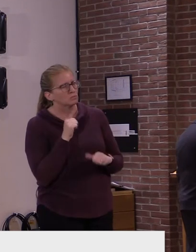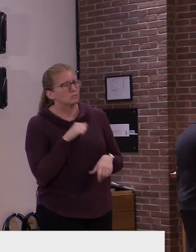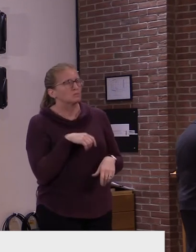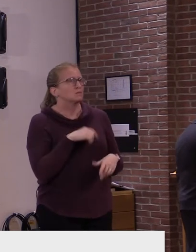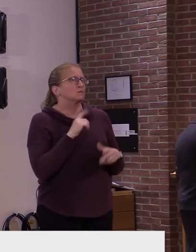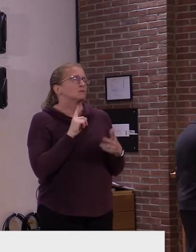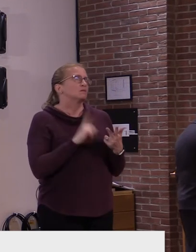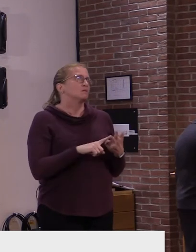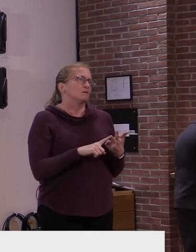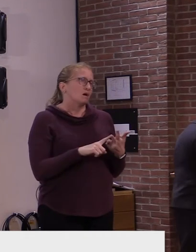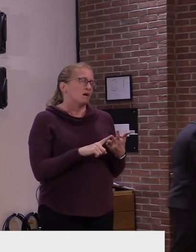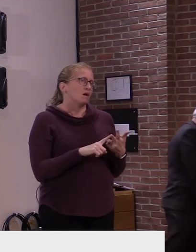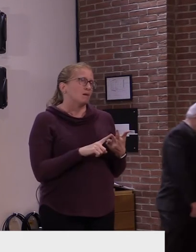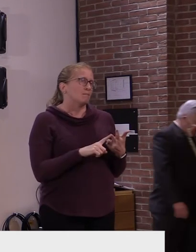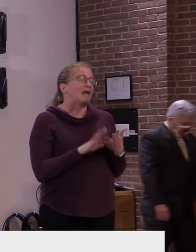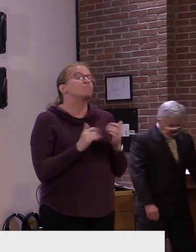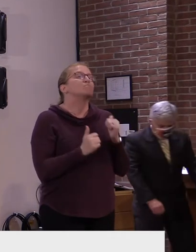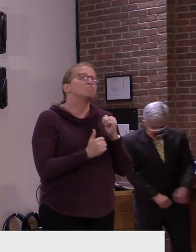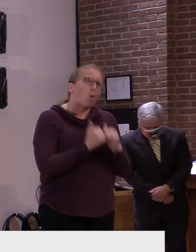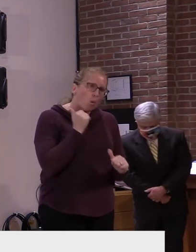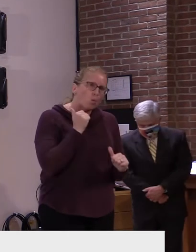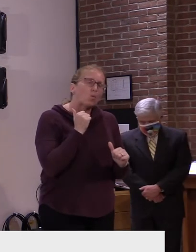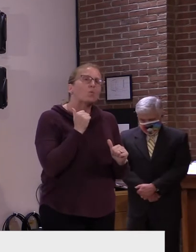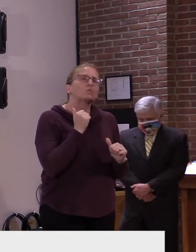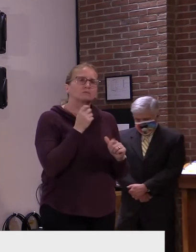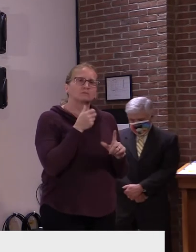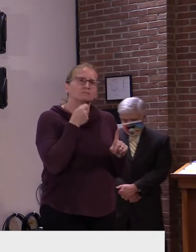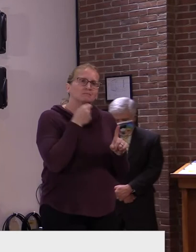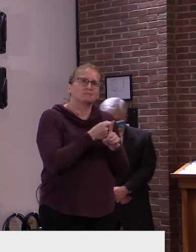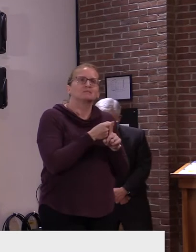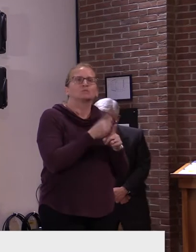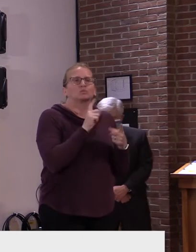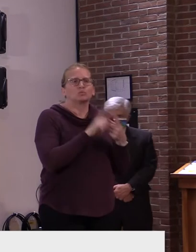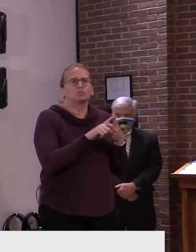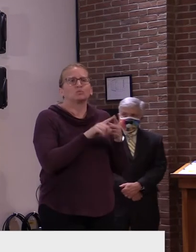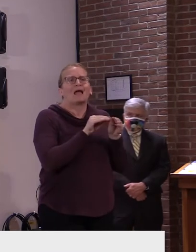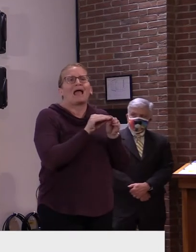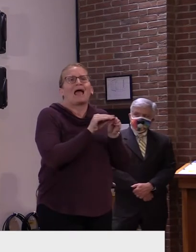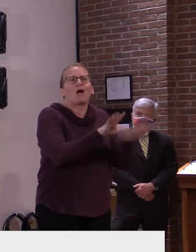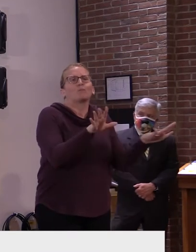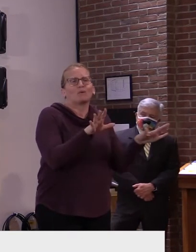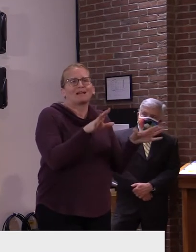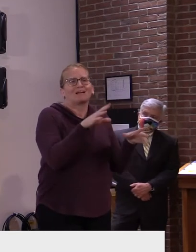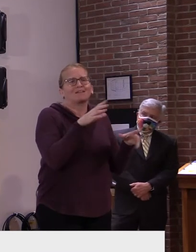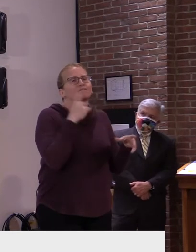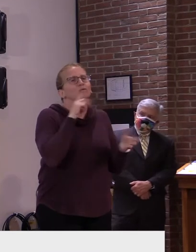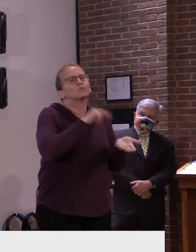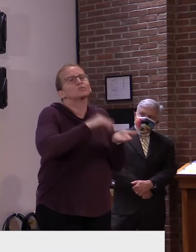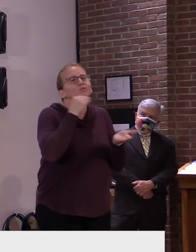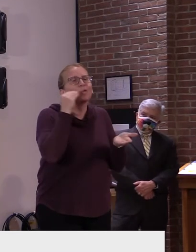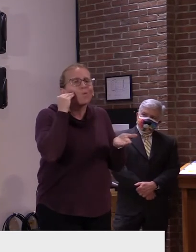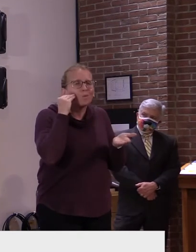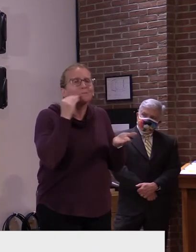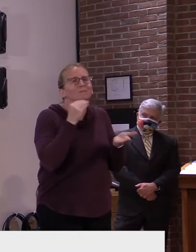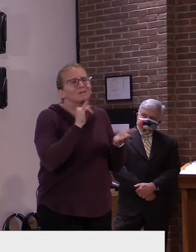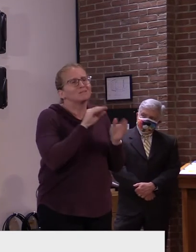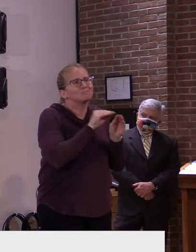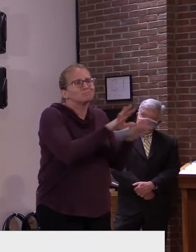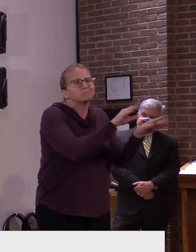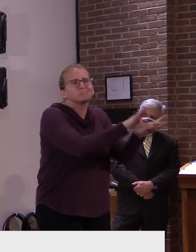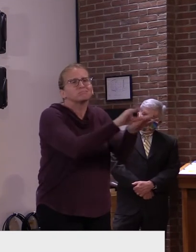associated with an outbreak of course in several of the burlington area nursing homes so we've got all of